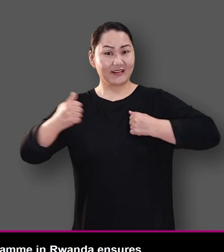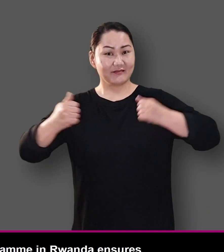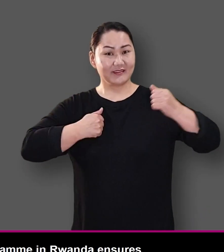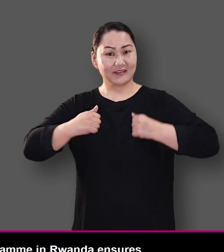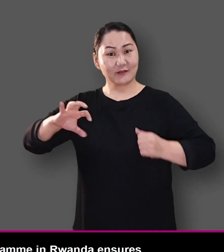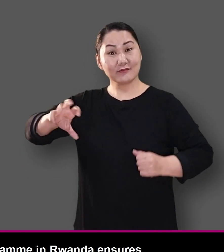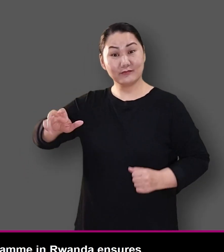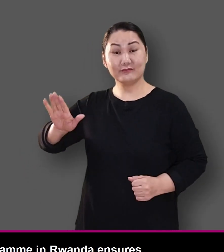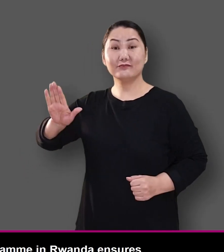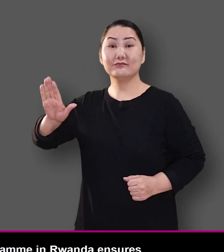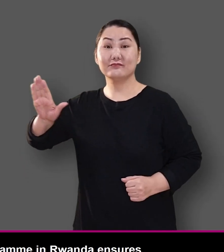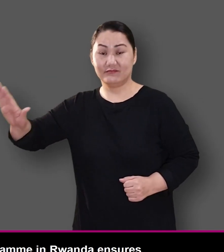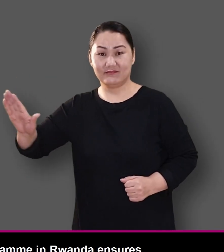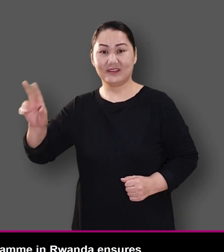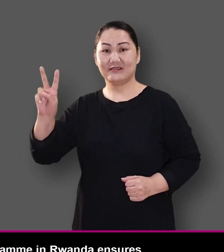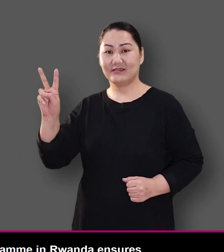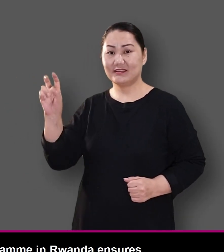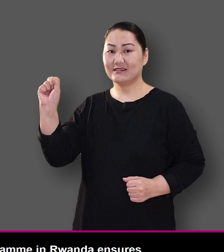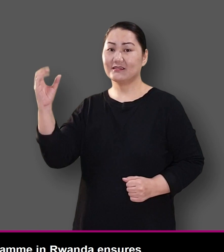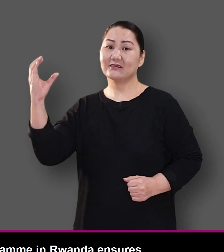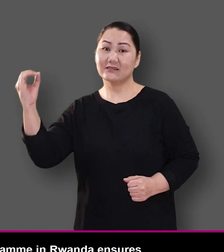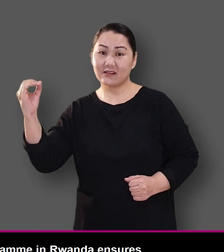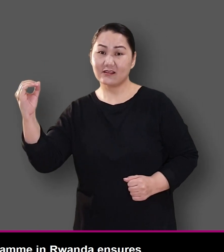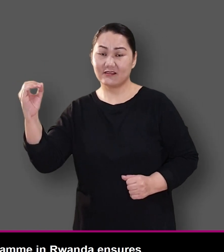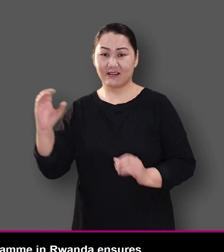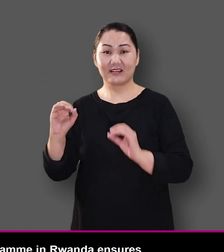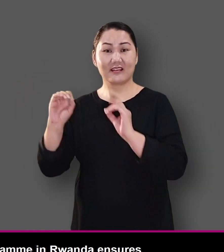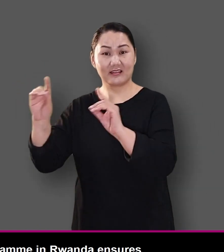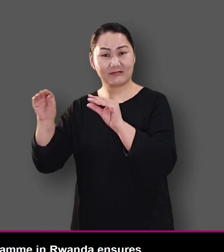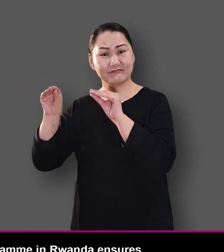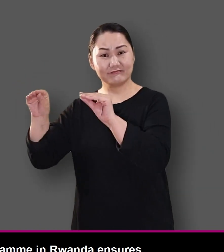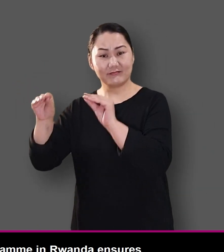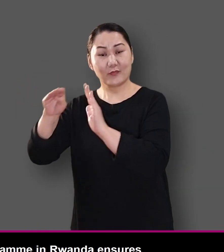Our education program in Rwanda ensures